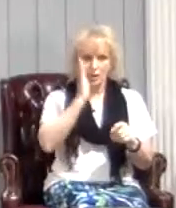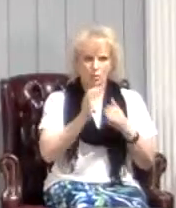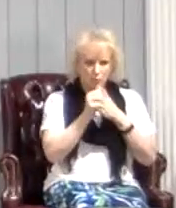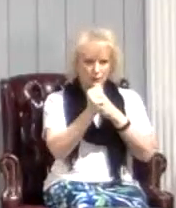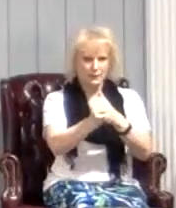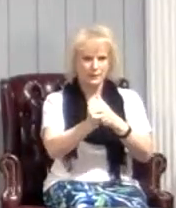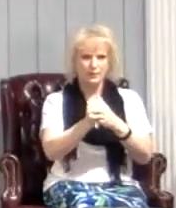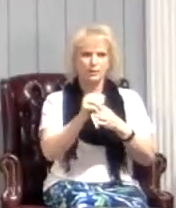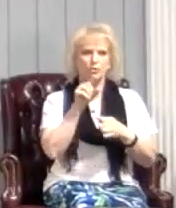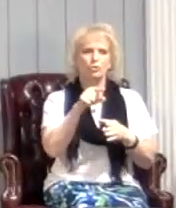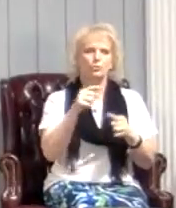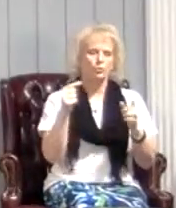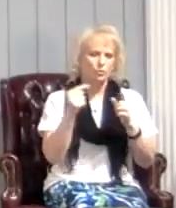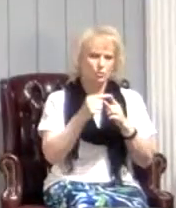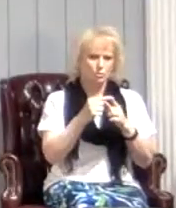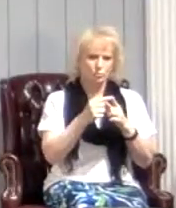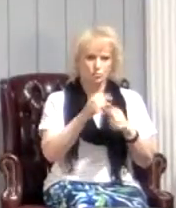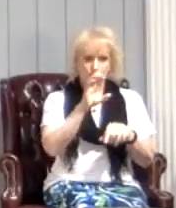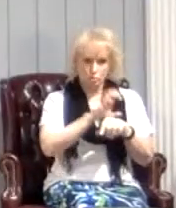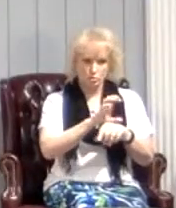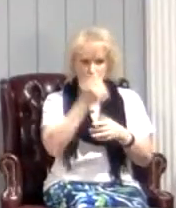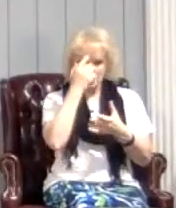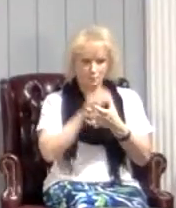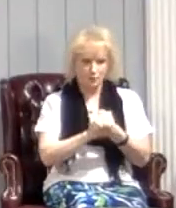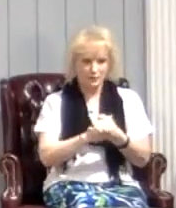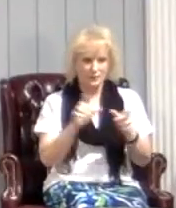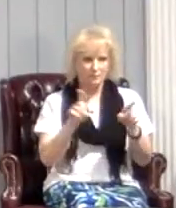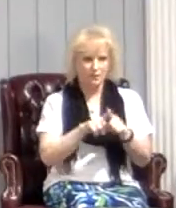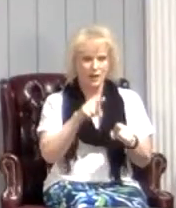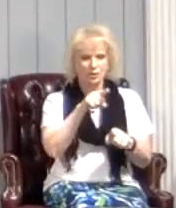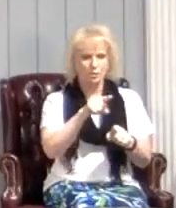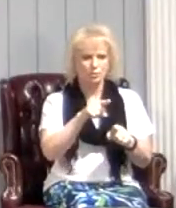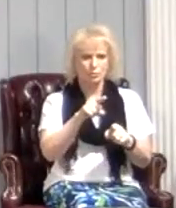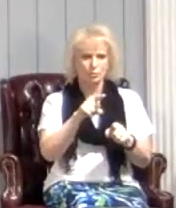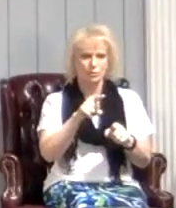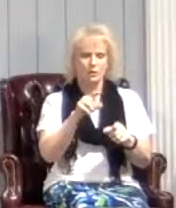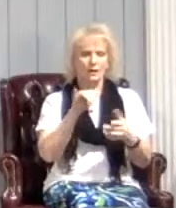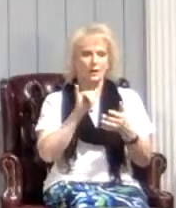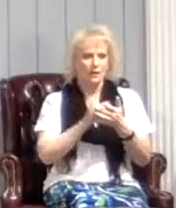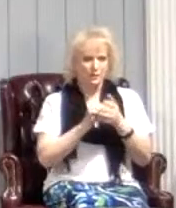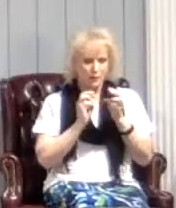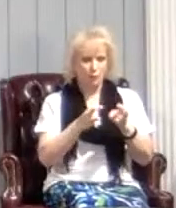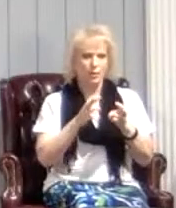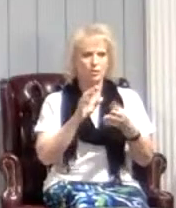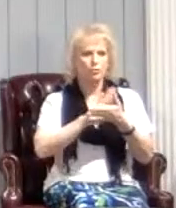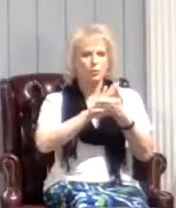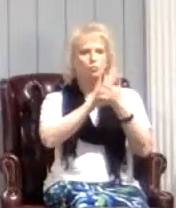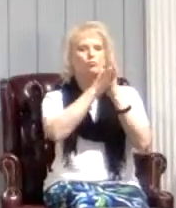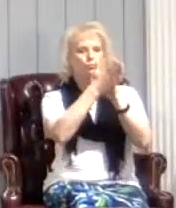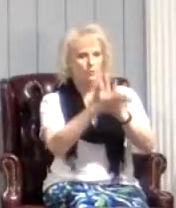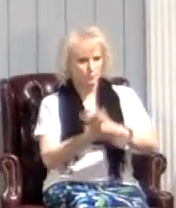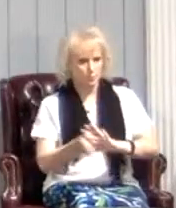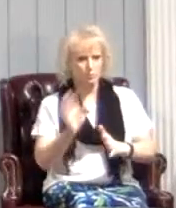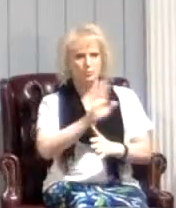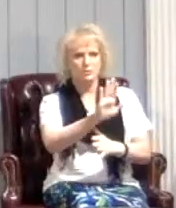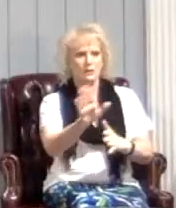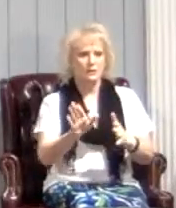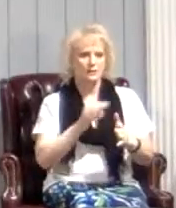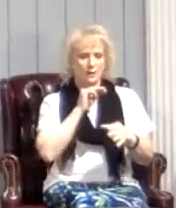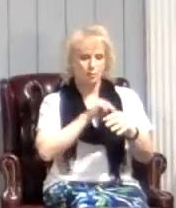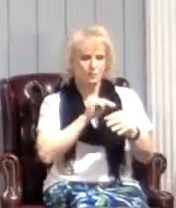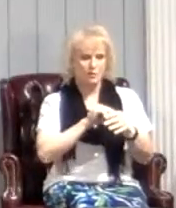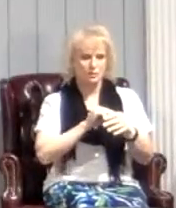lead you to churches that believe like you, and that way you're reproducing their ministry rather than just getting their money.